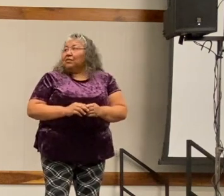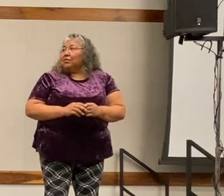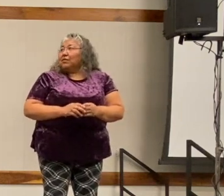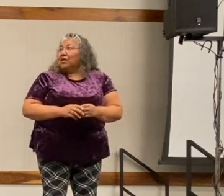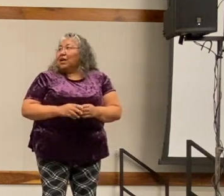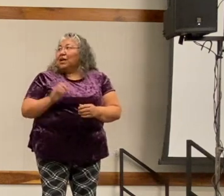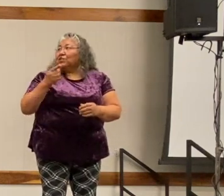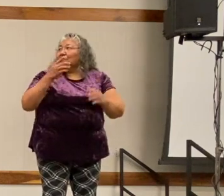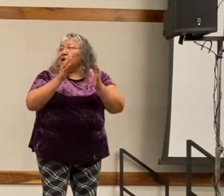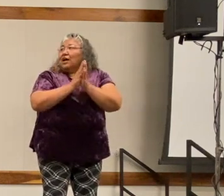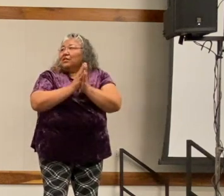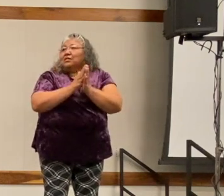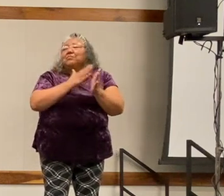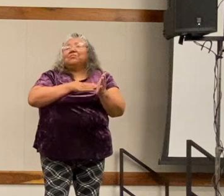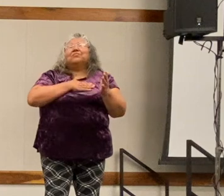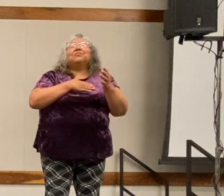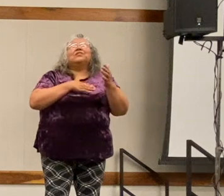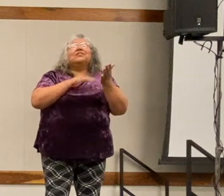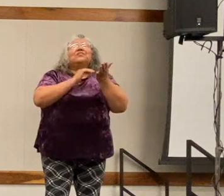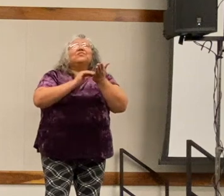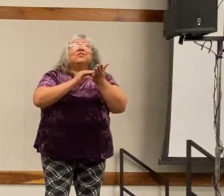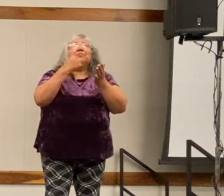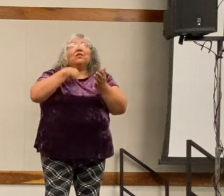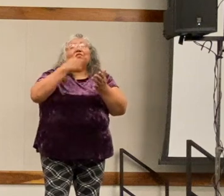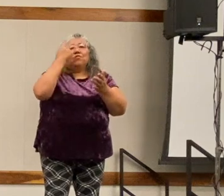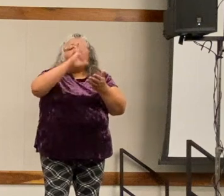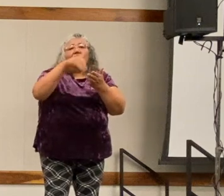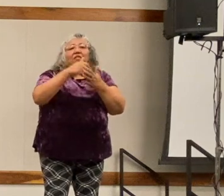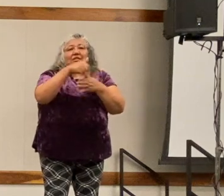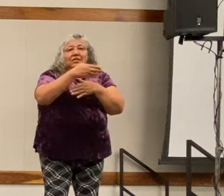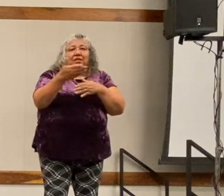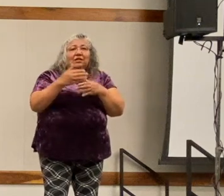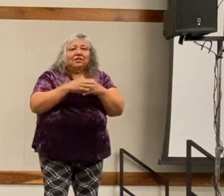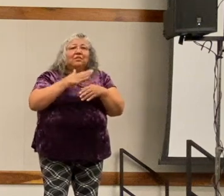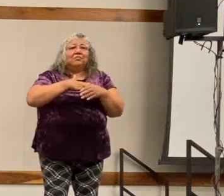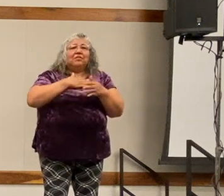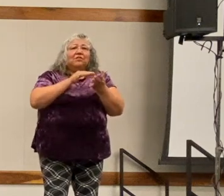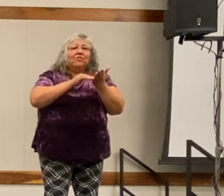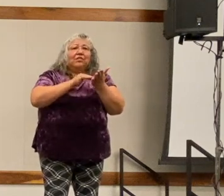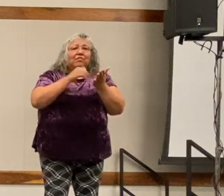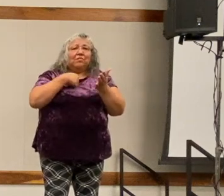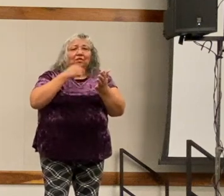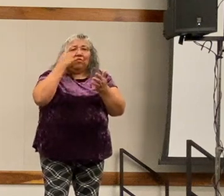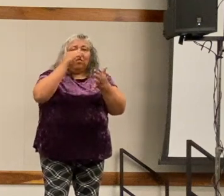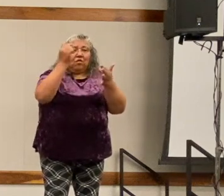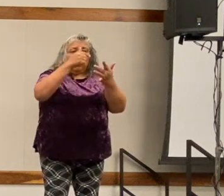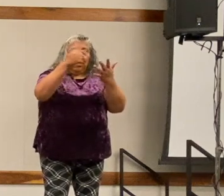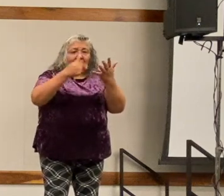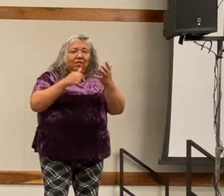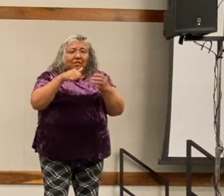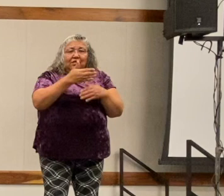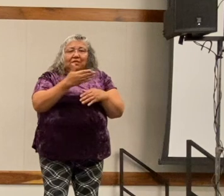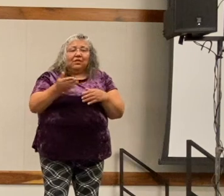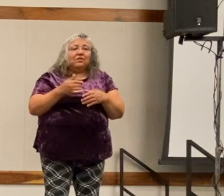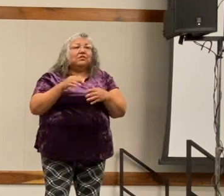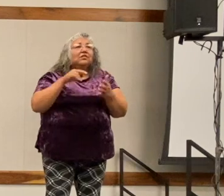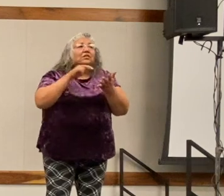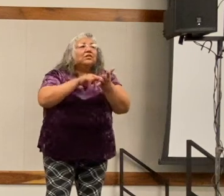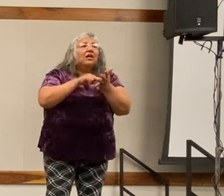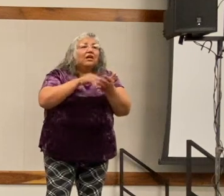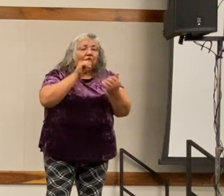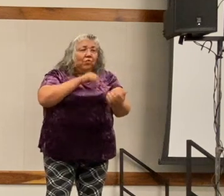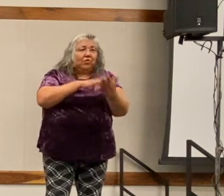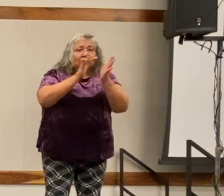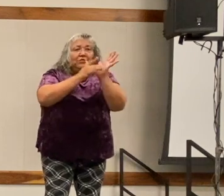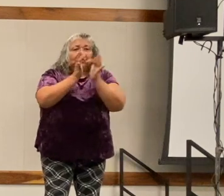And I just asked God, please forgive me for those things. Please forgive me for the, and you can imagine what she's feeling, right? She's standing in the presence